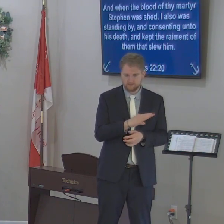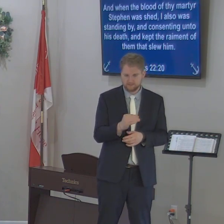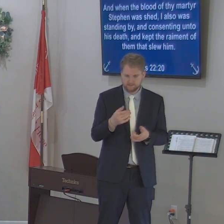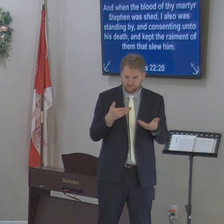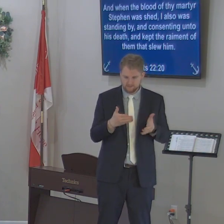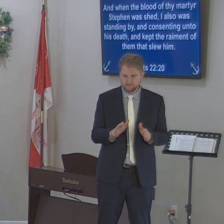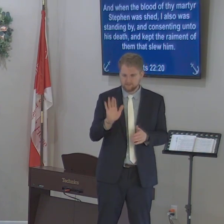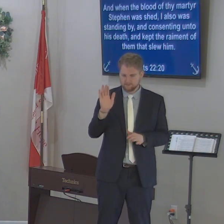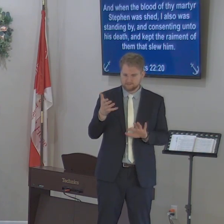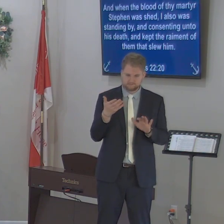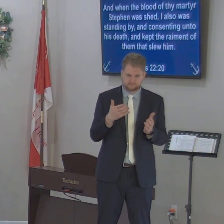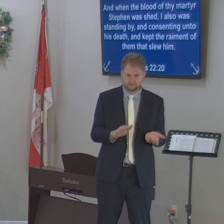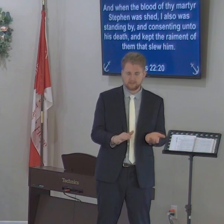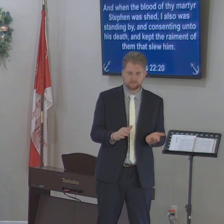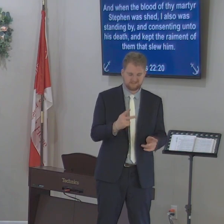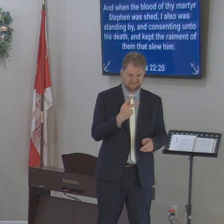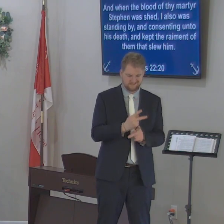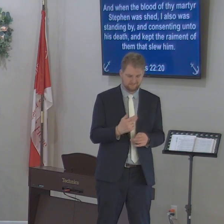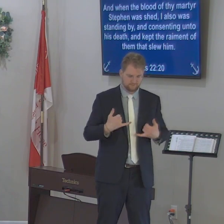of them that slew him.